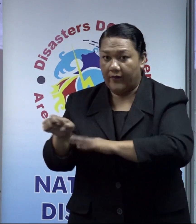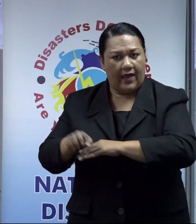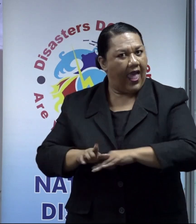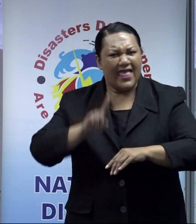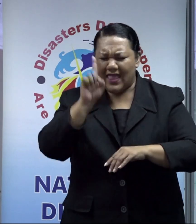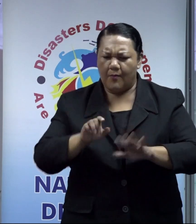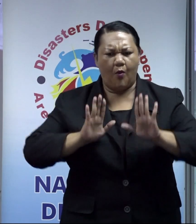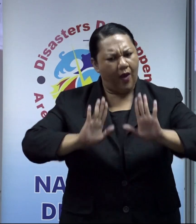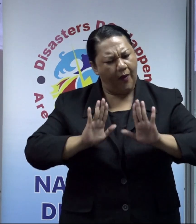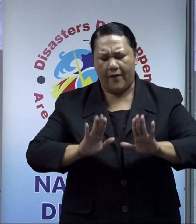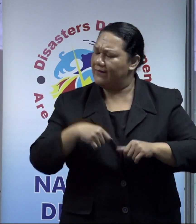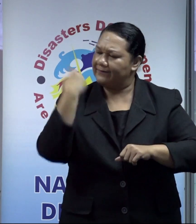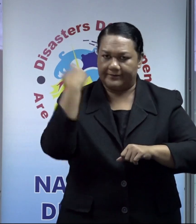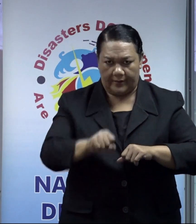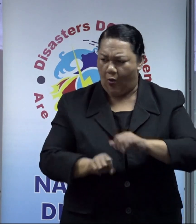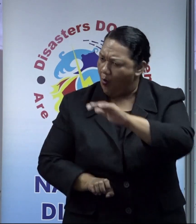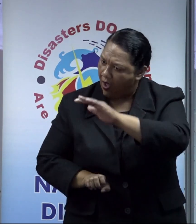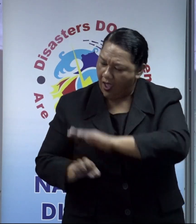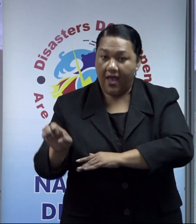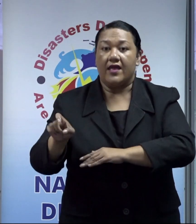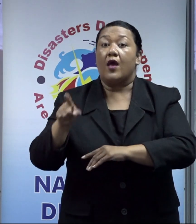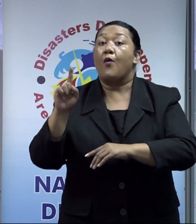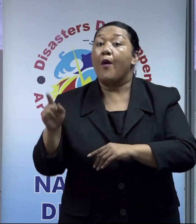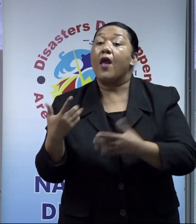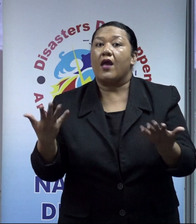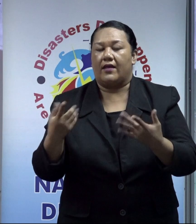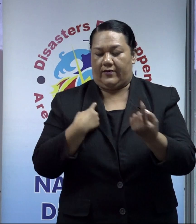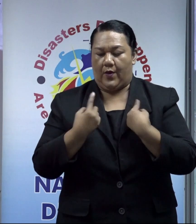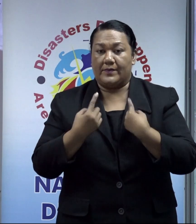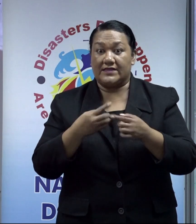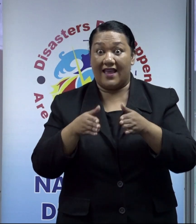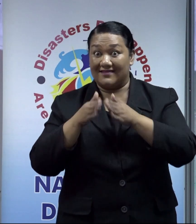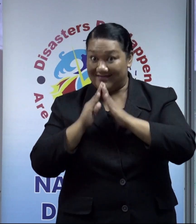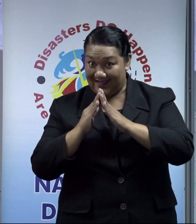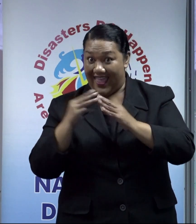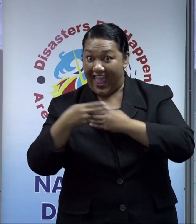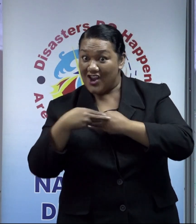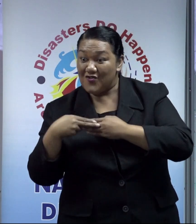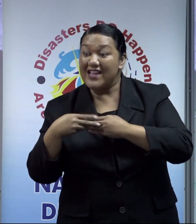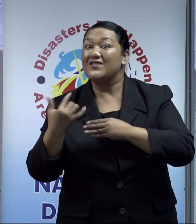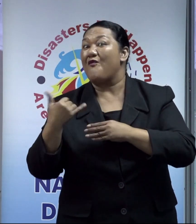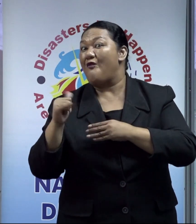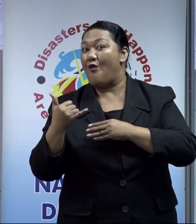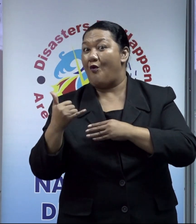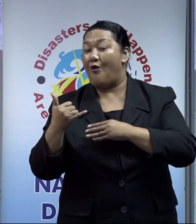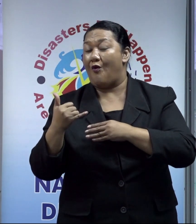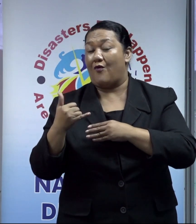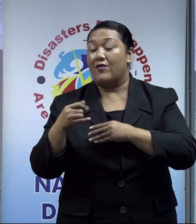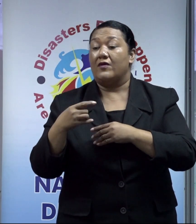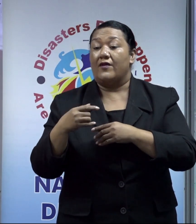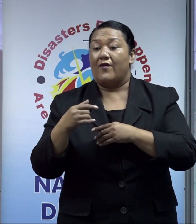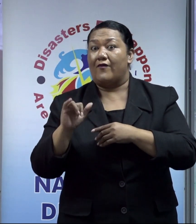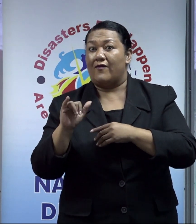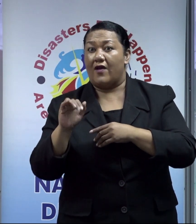location, these evacuation centers are available for you to access and you can move. And if you need assistance with moving, our